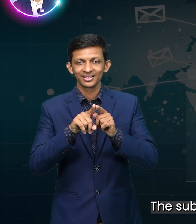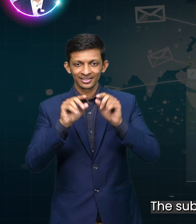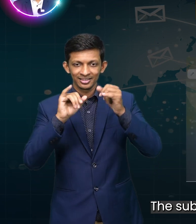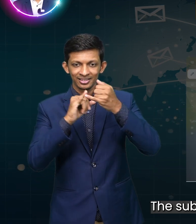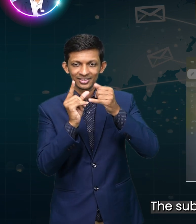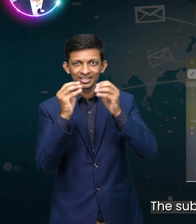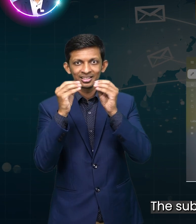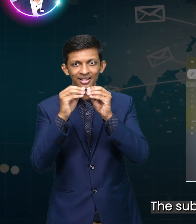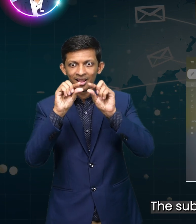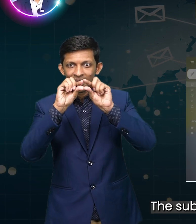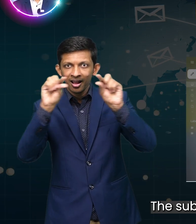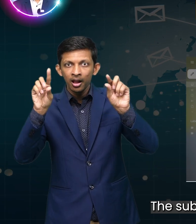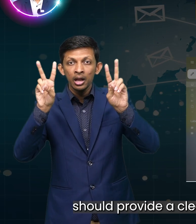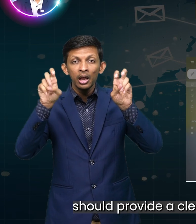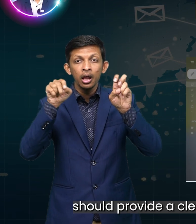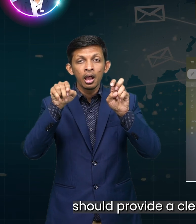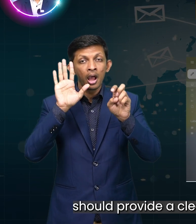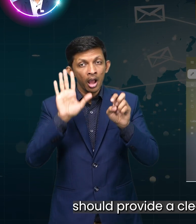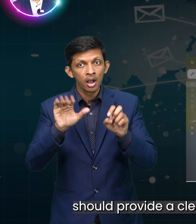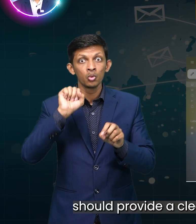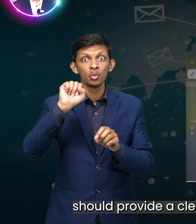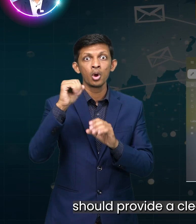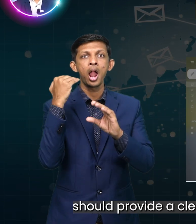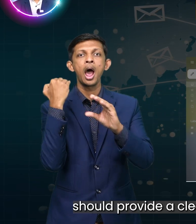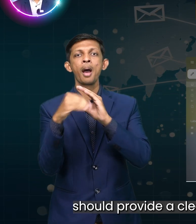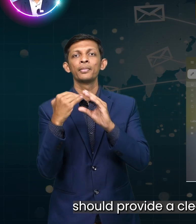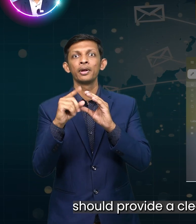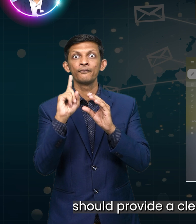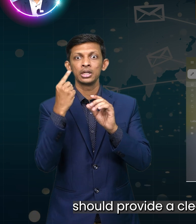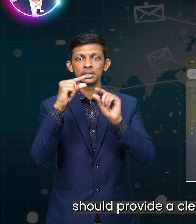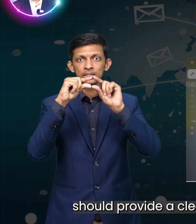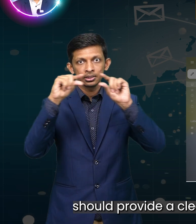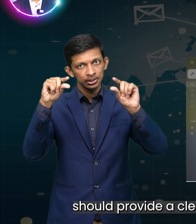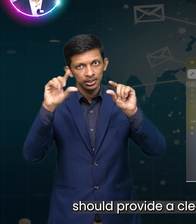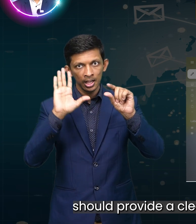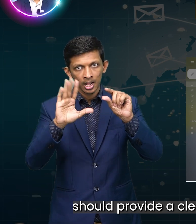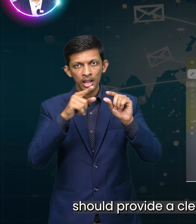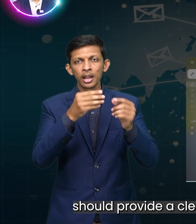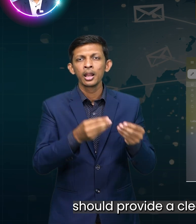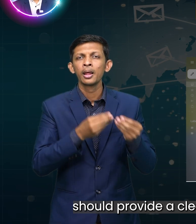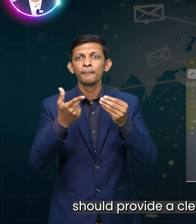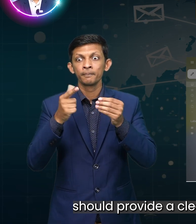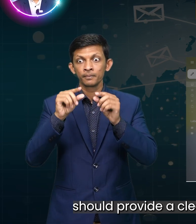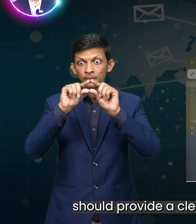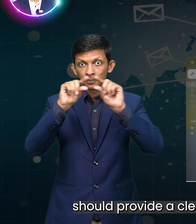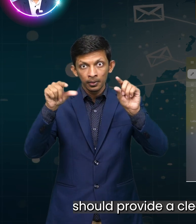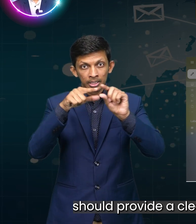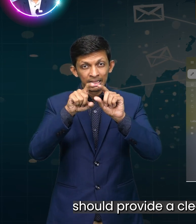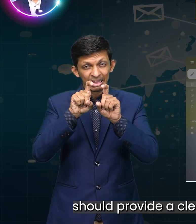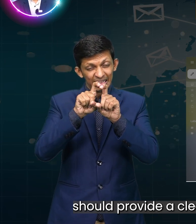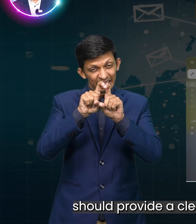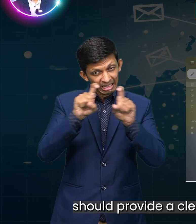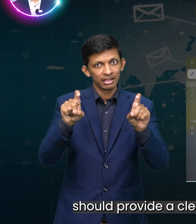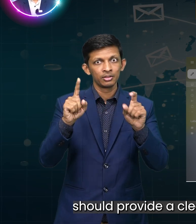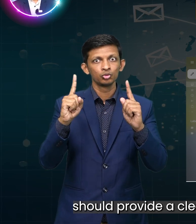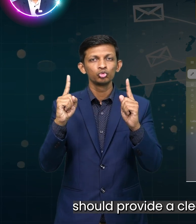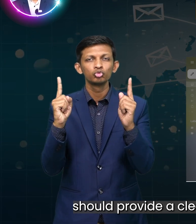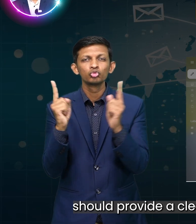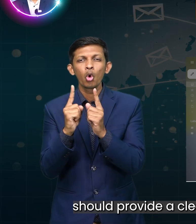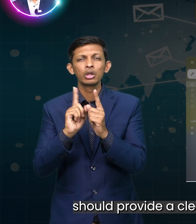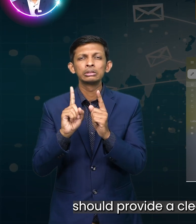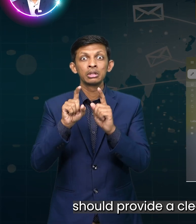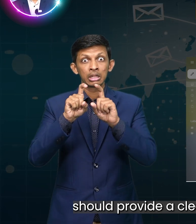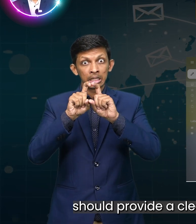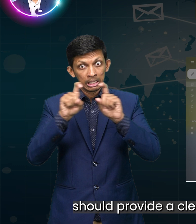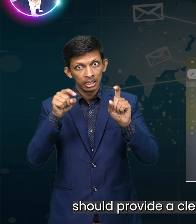The subject line of your email should provide a clear snapshot of the email's content.